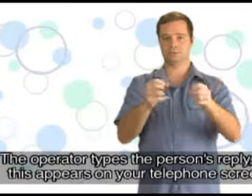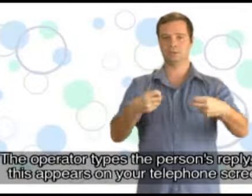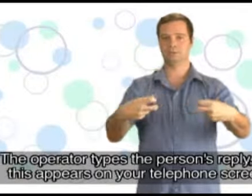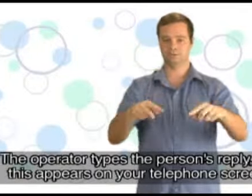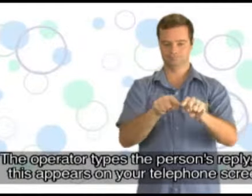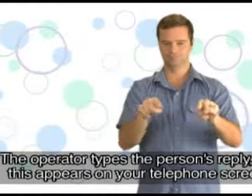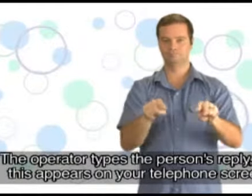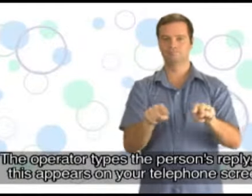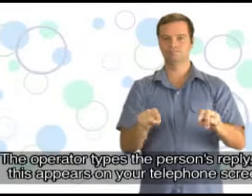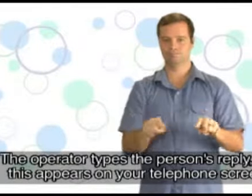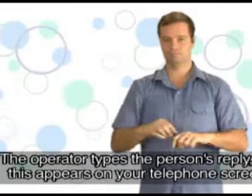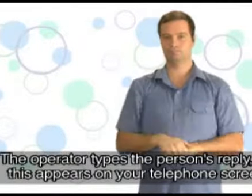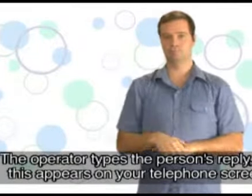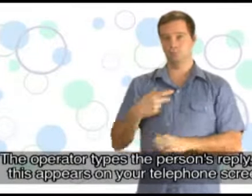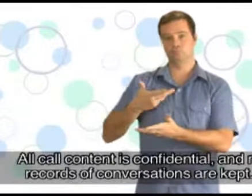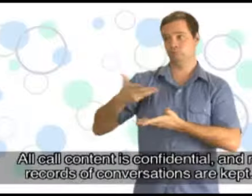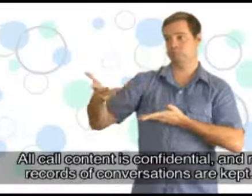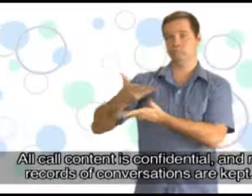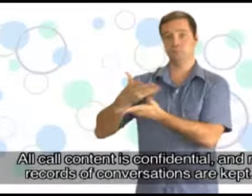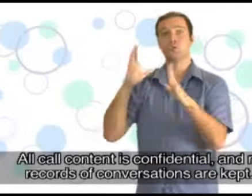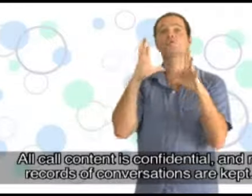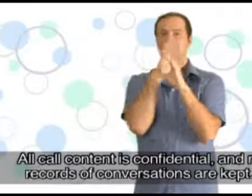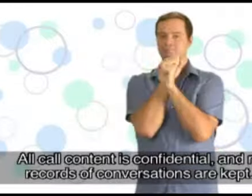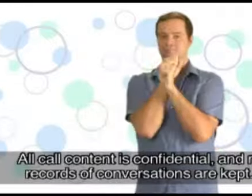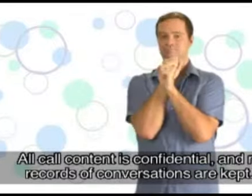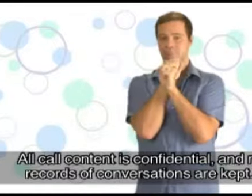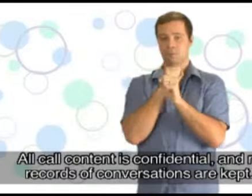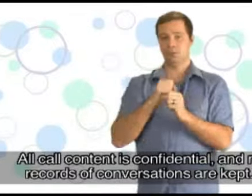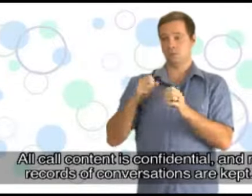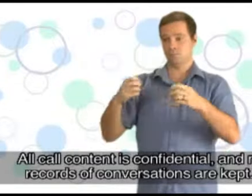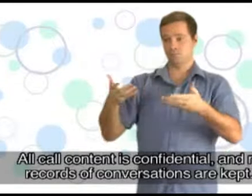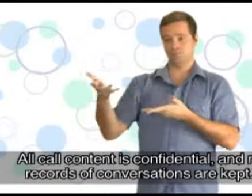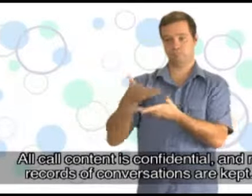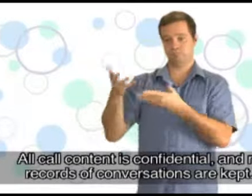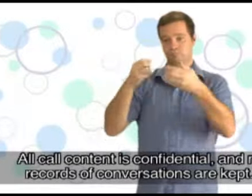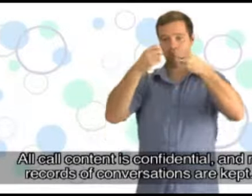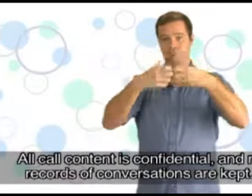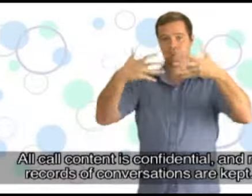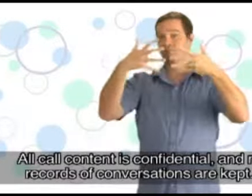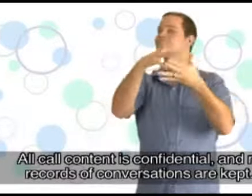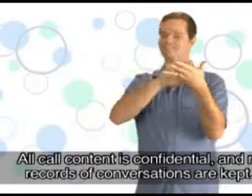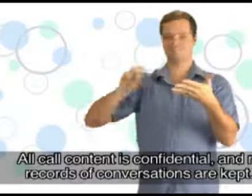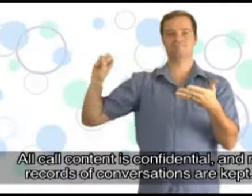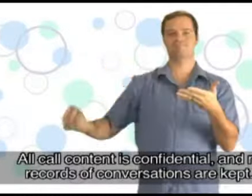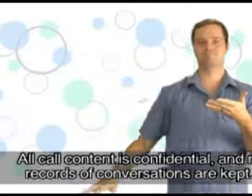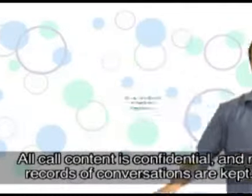appears on your telephone screen. All call content is confidential and no records of conversations are kept.